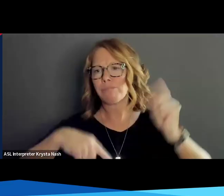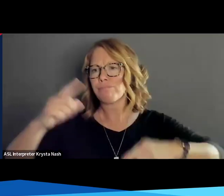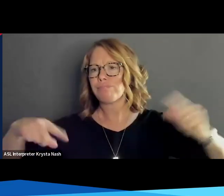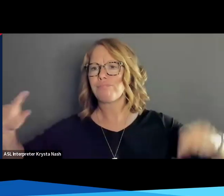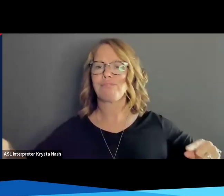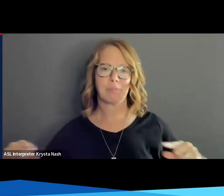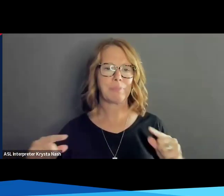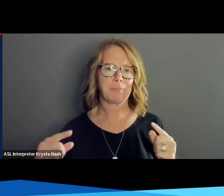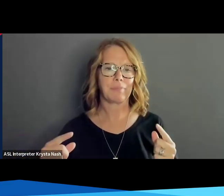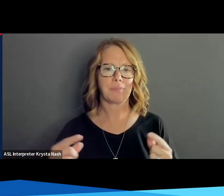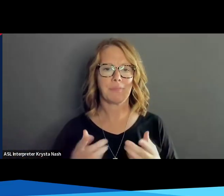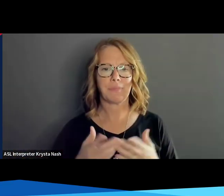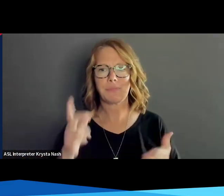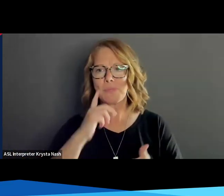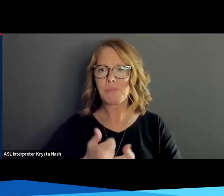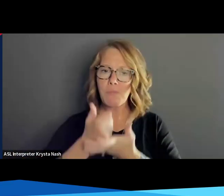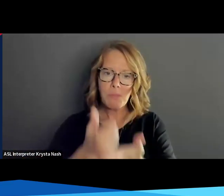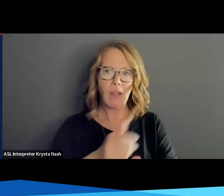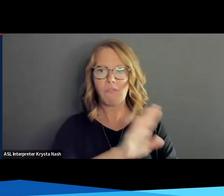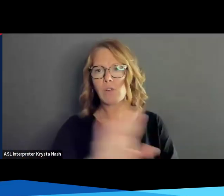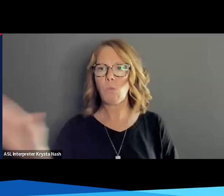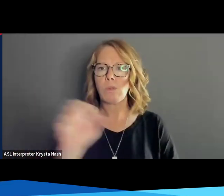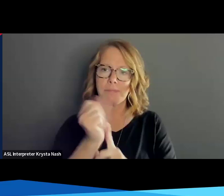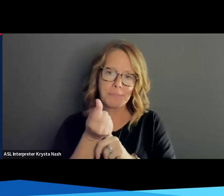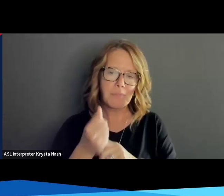things that would be helpful to your condition, be it